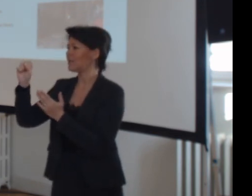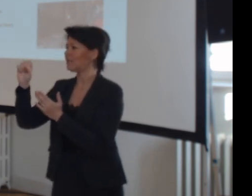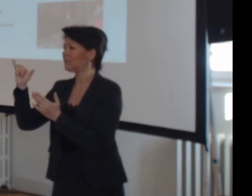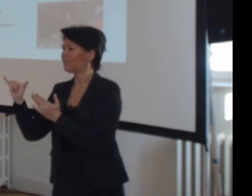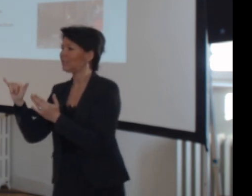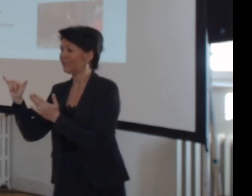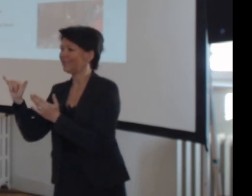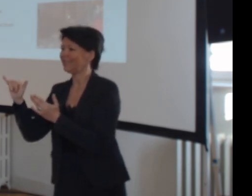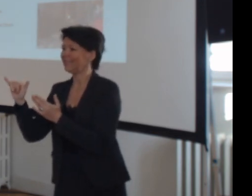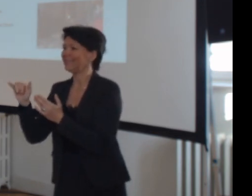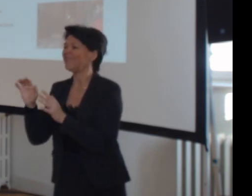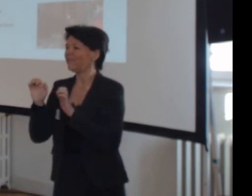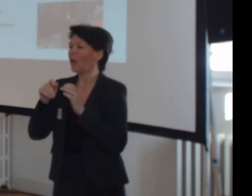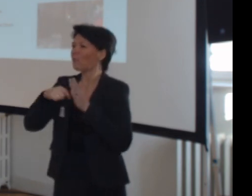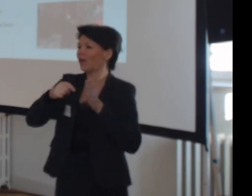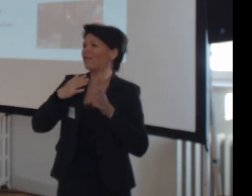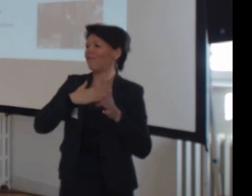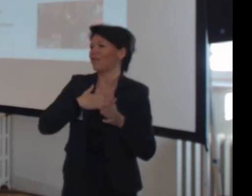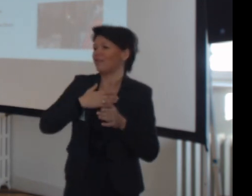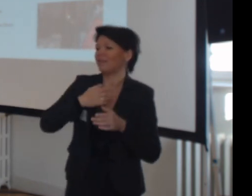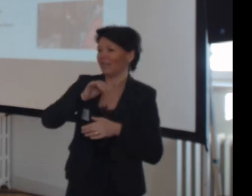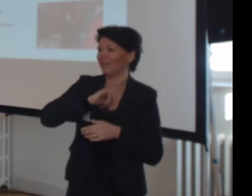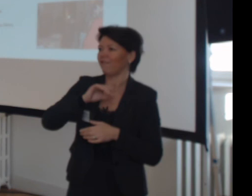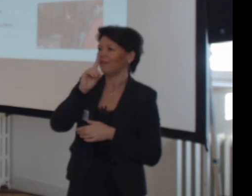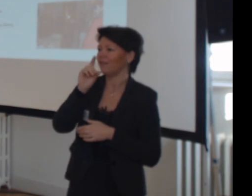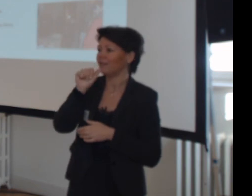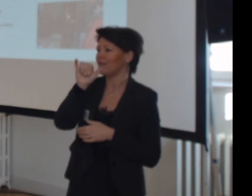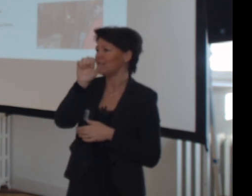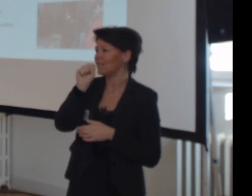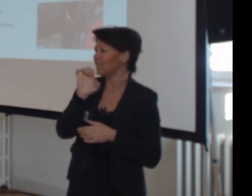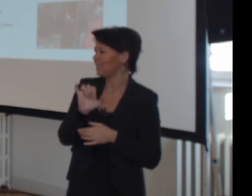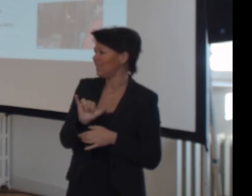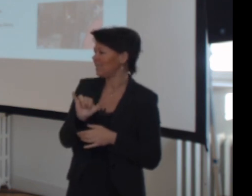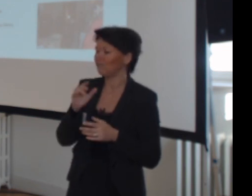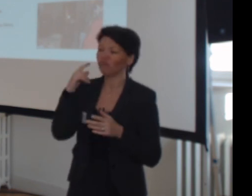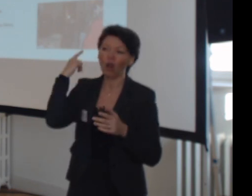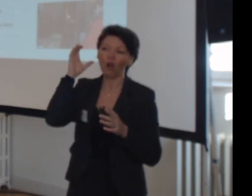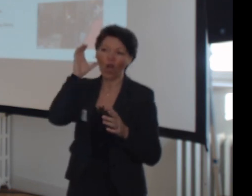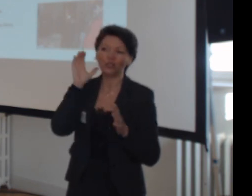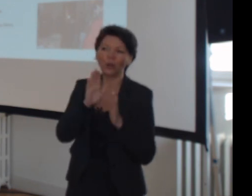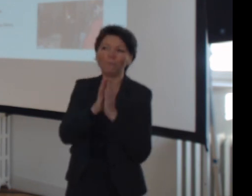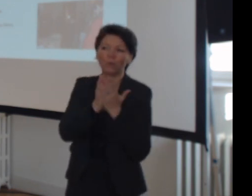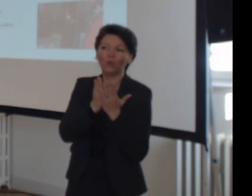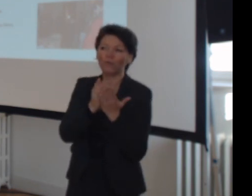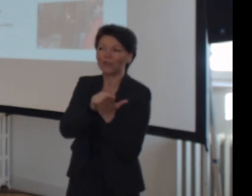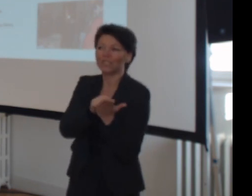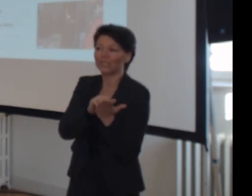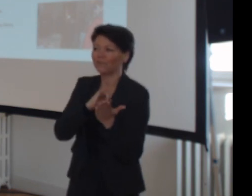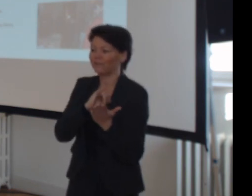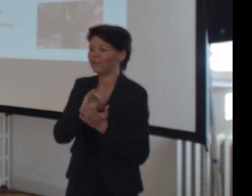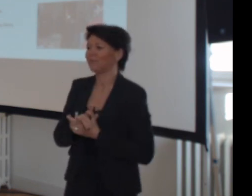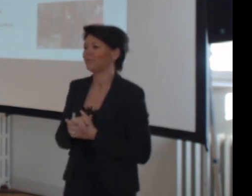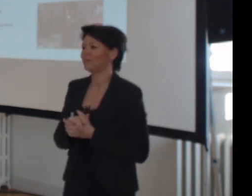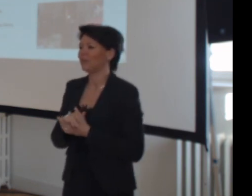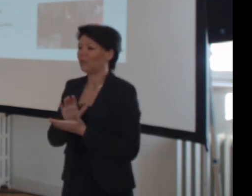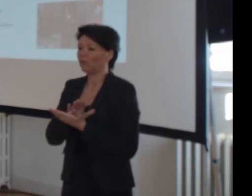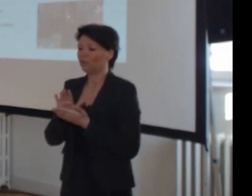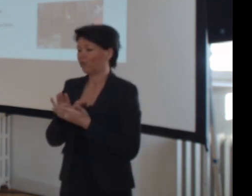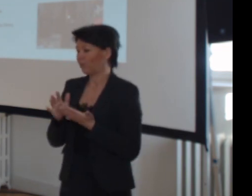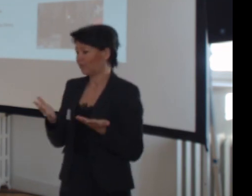pops up in a number of our projects. At the book gang, for example, we had some experiences in the past to have book gifts